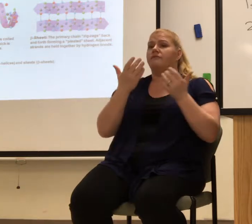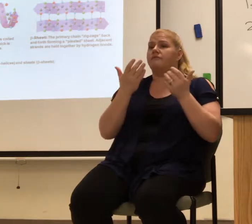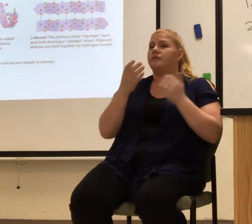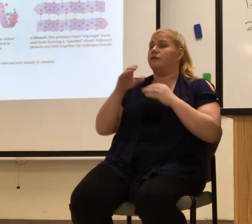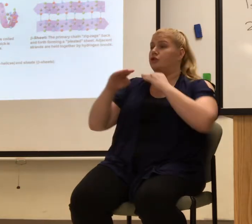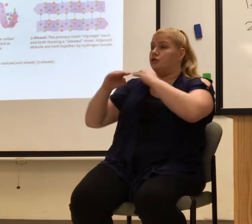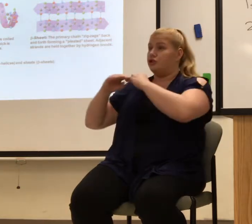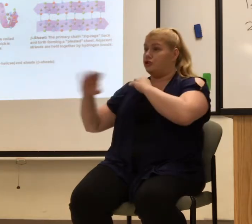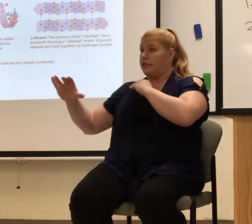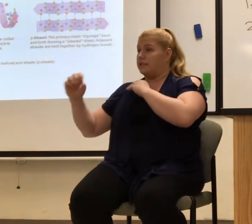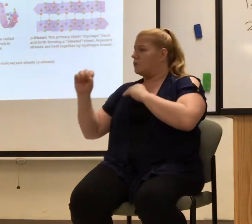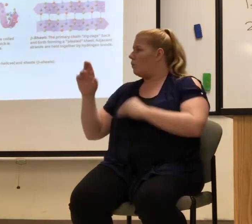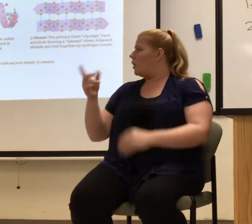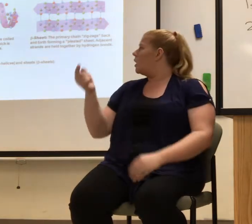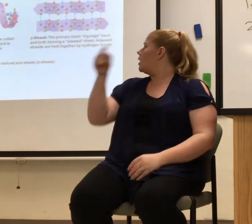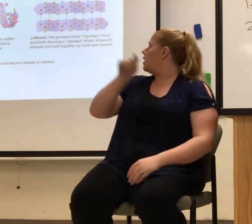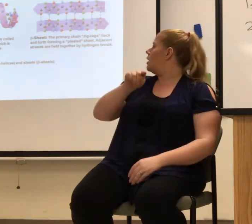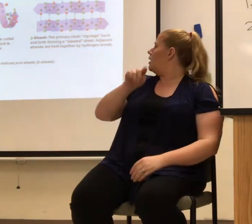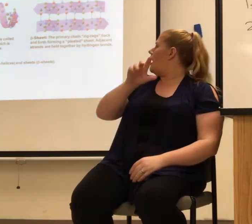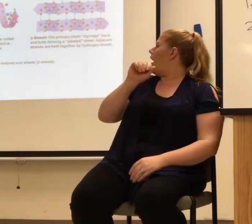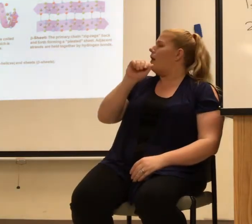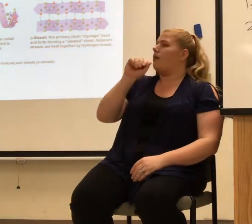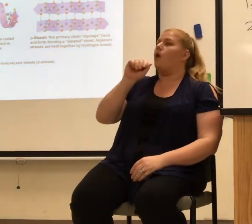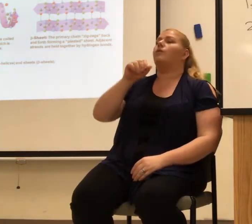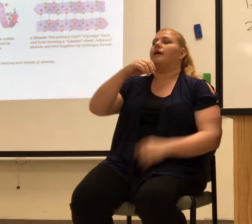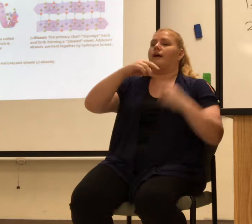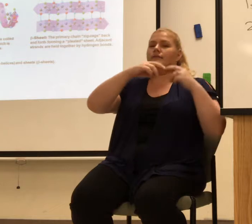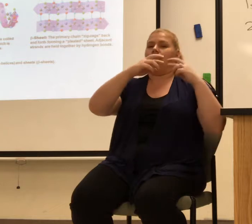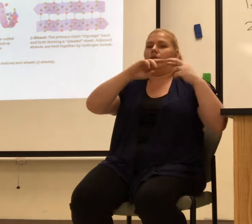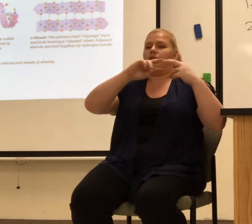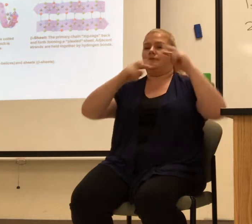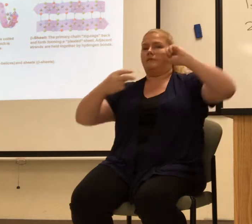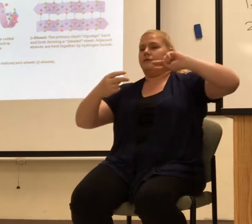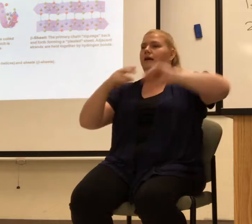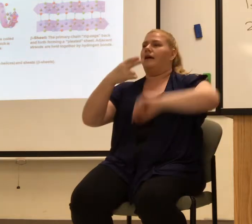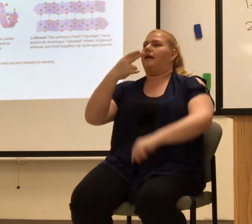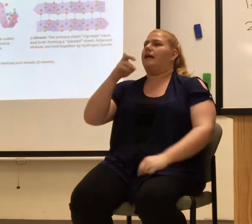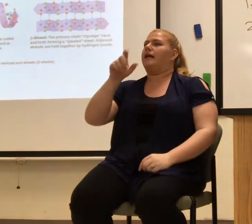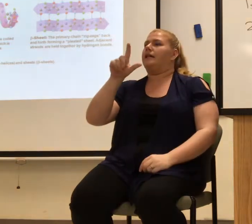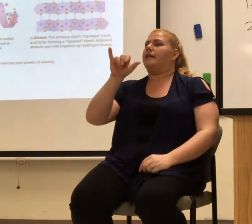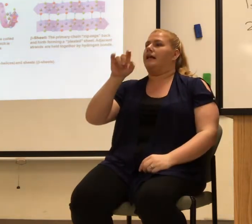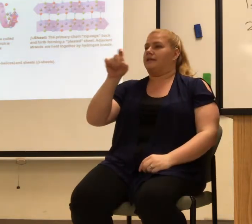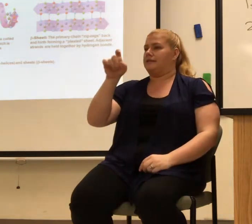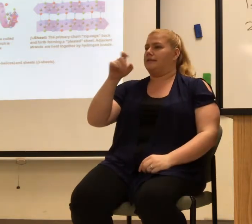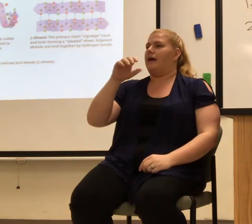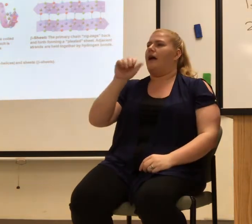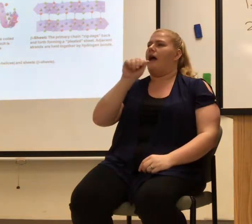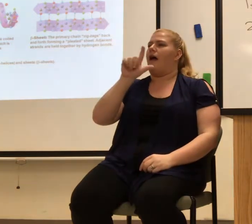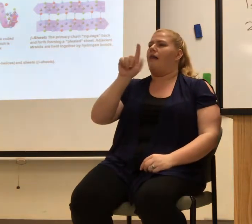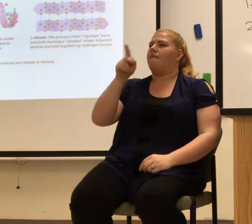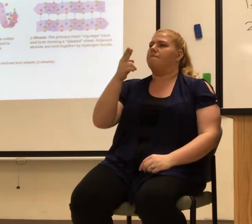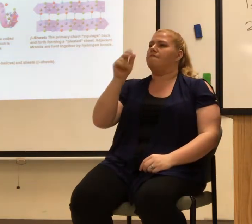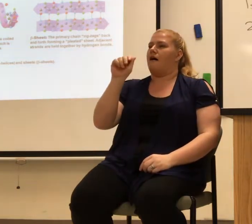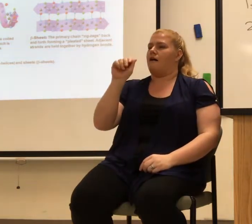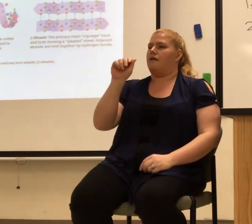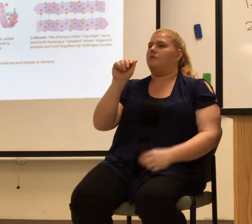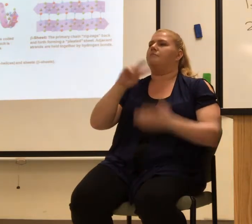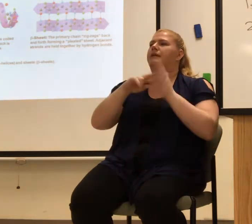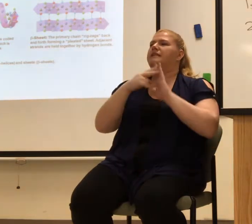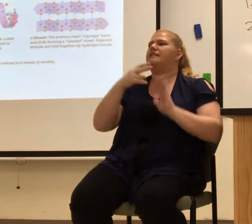name of it. Alpha helices or beta